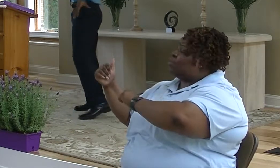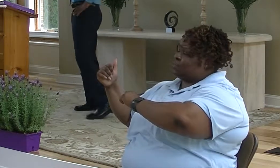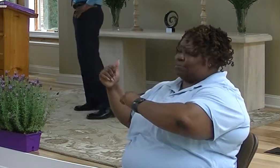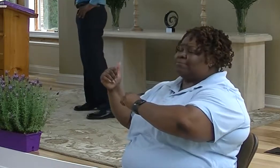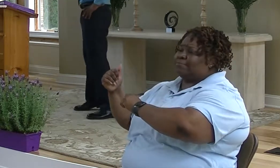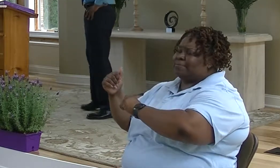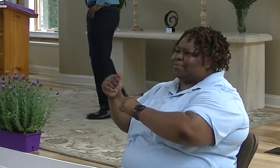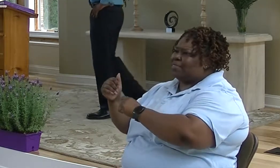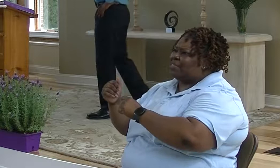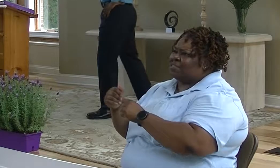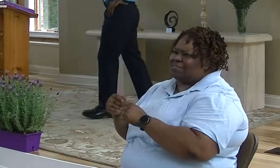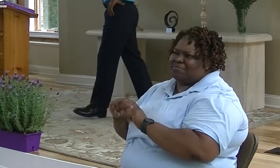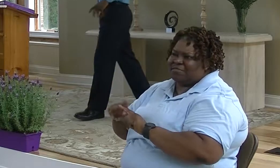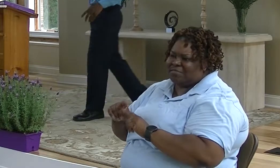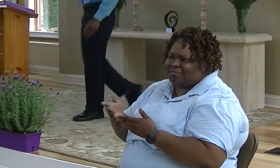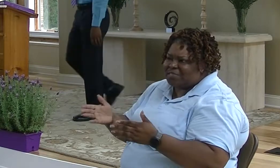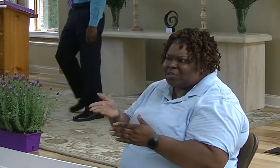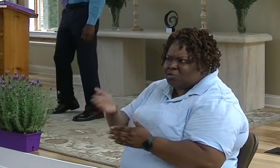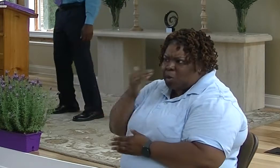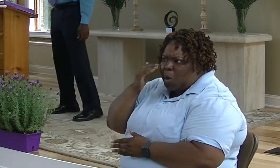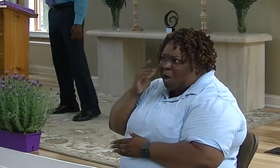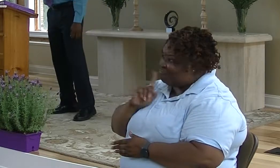he was like, oh my goodness, it really worked.